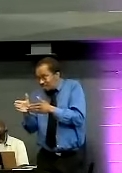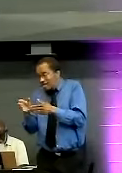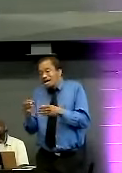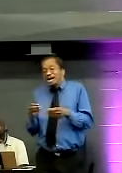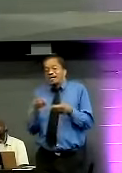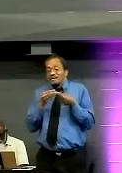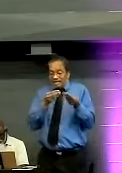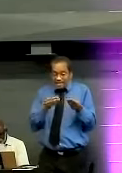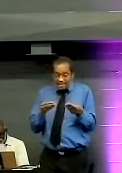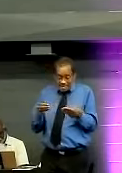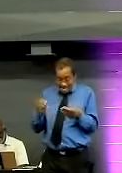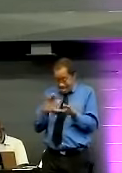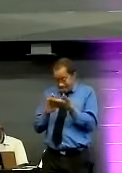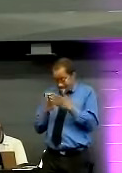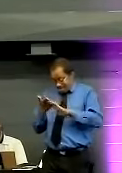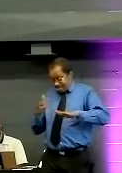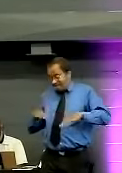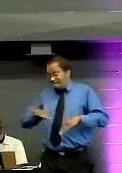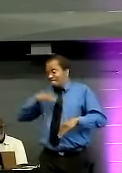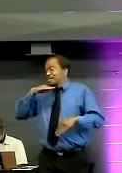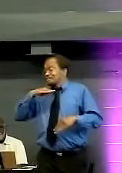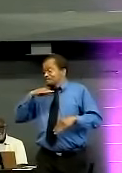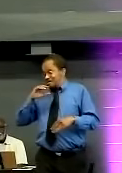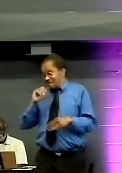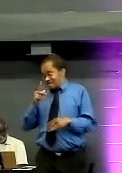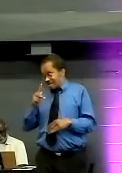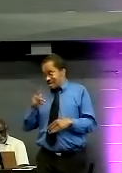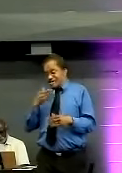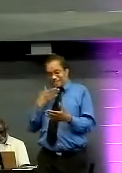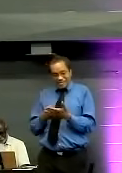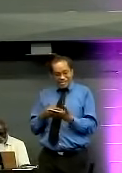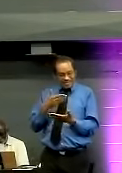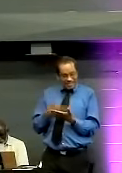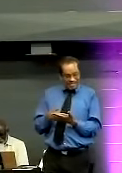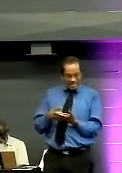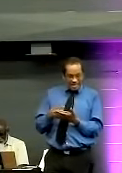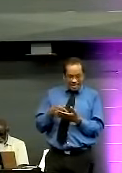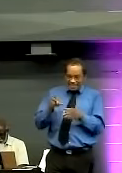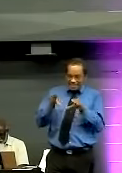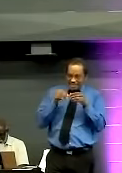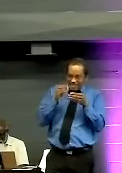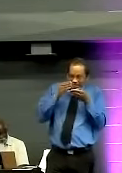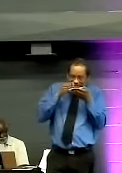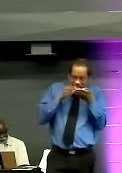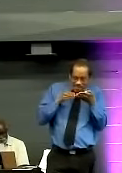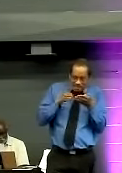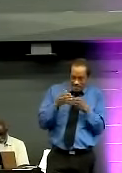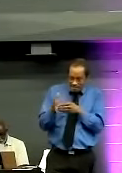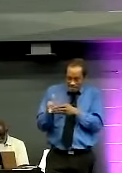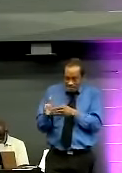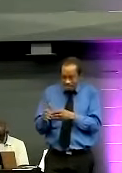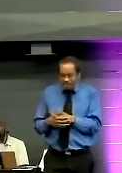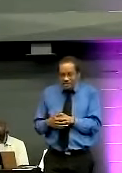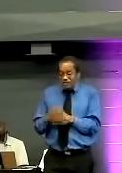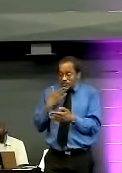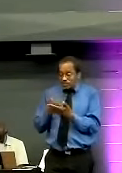full. Especially if it's good. Now, if it ain't good, then I'll just take a piece. But I know Minister Ron going to cook some good